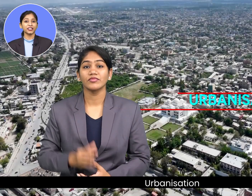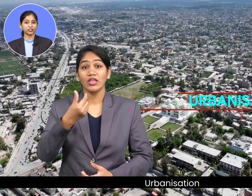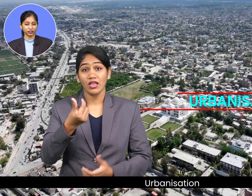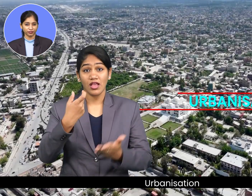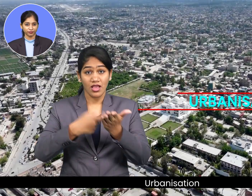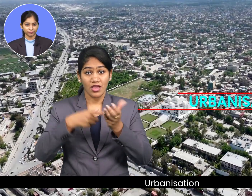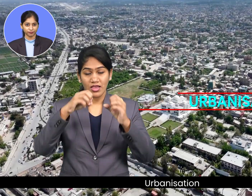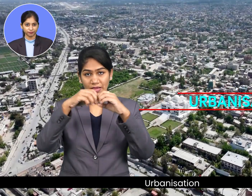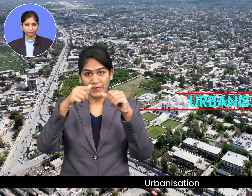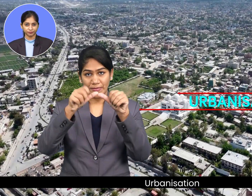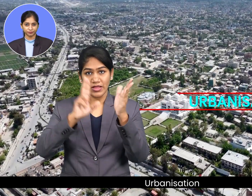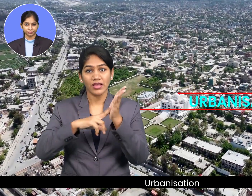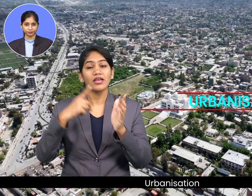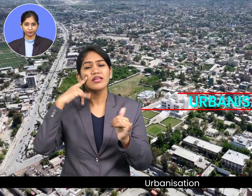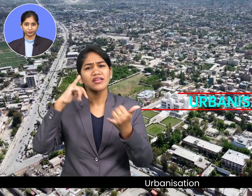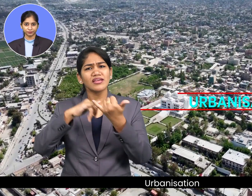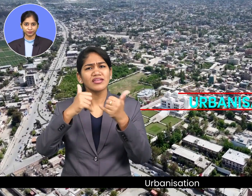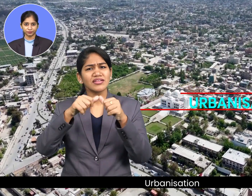Urbanization.